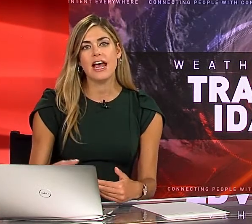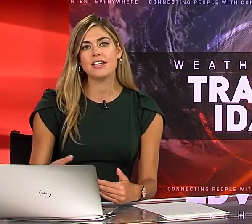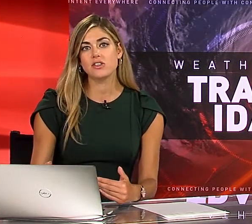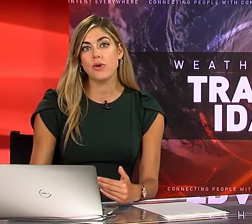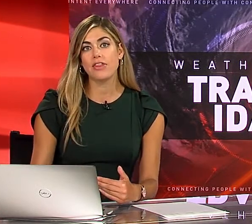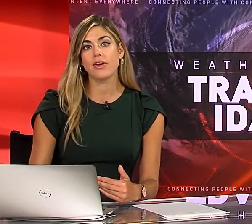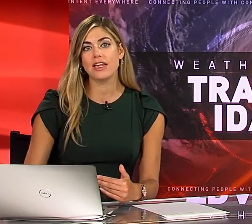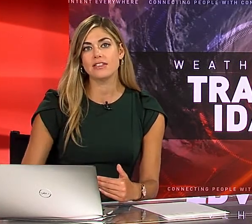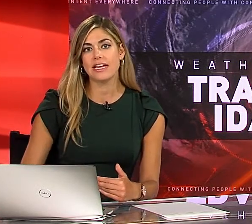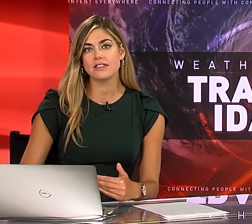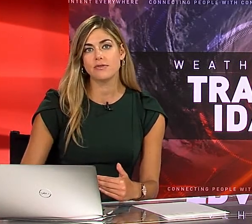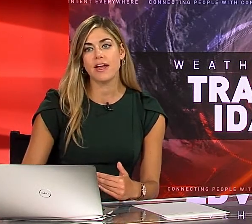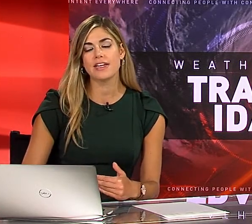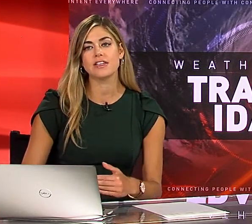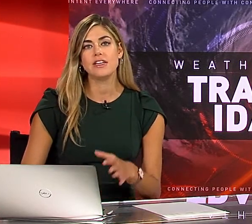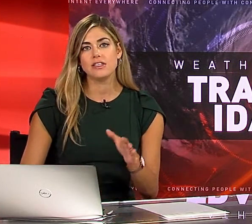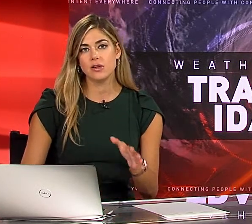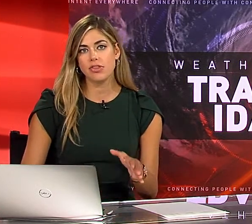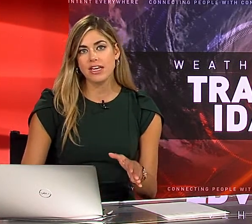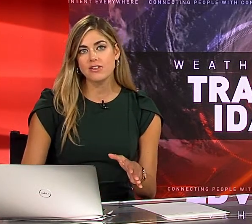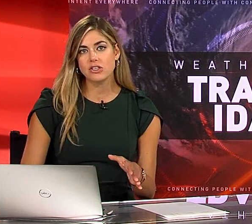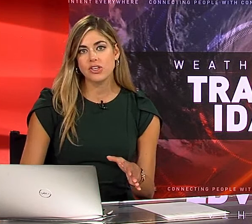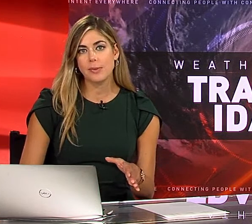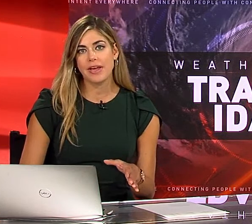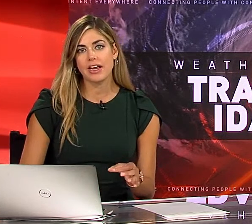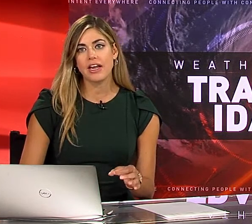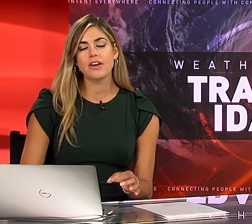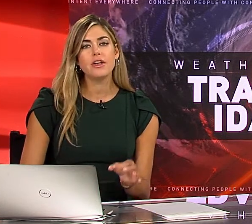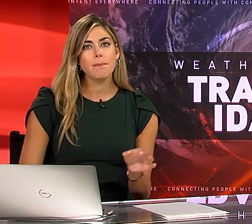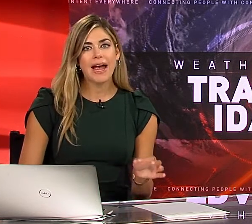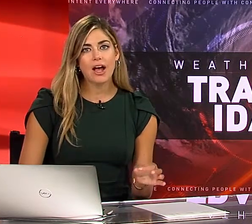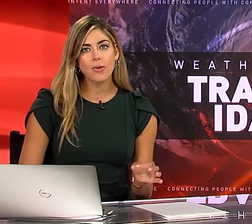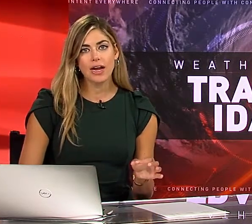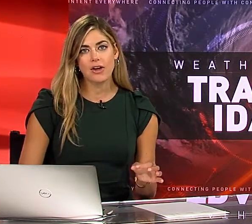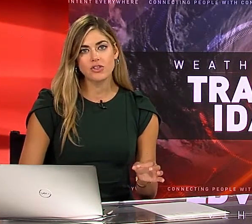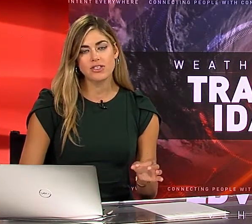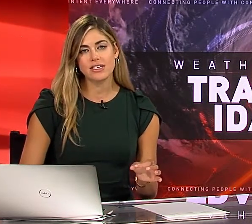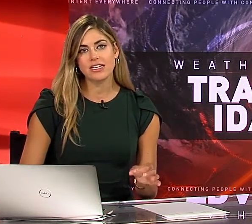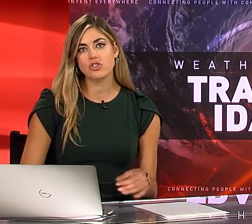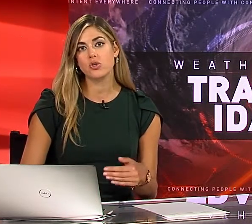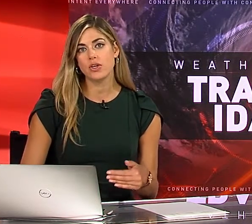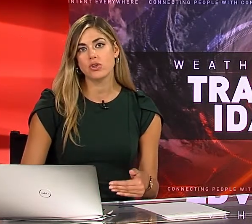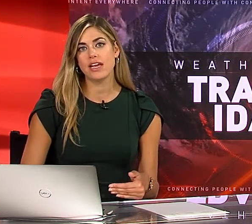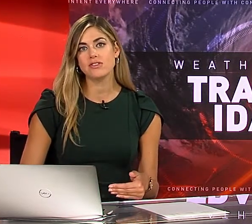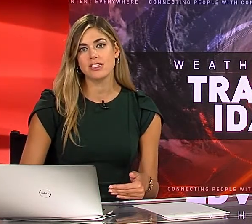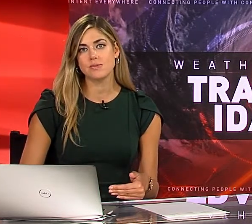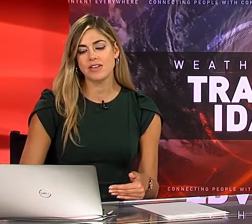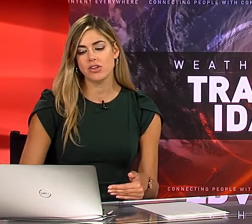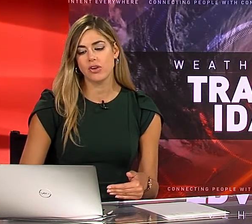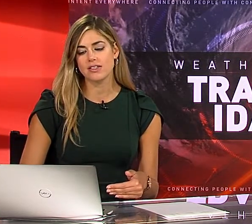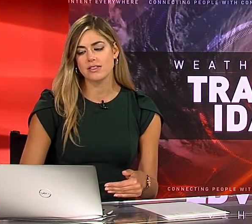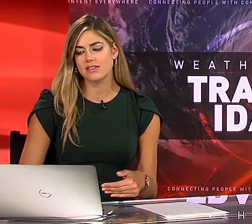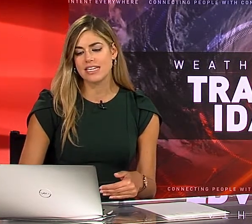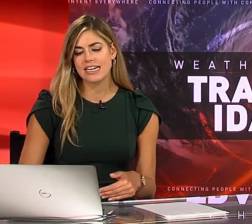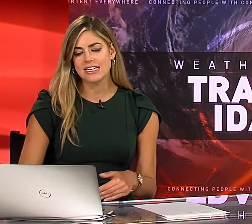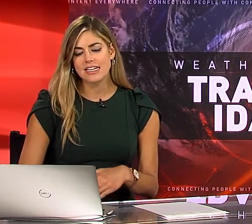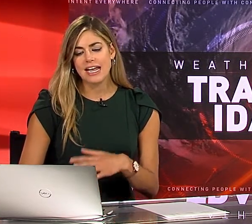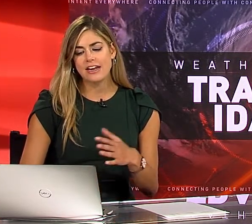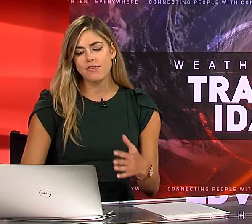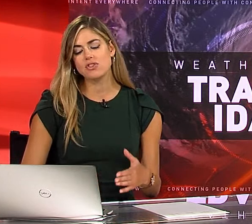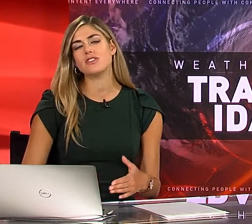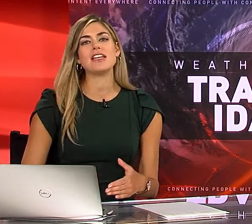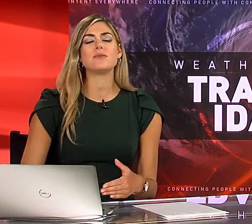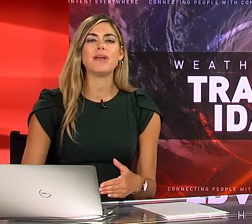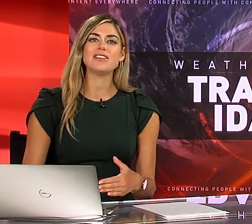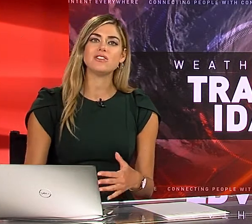state as the weather intensifies. Something else they're keeping an eye on, power outages, at least 200,000 expected across the state.